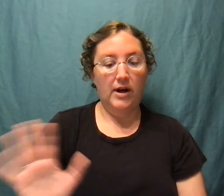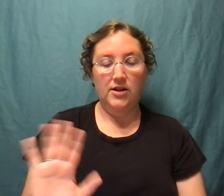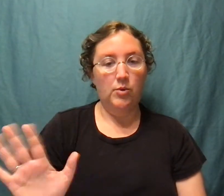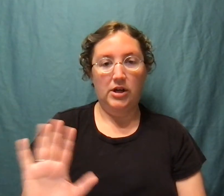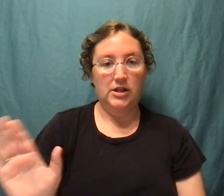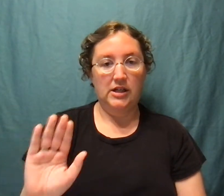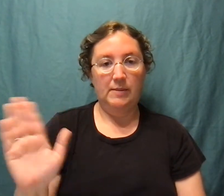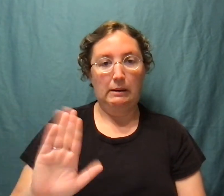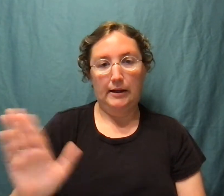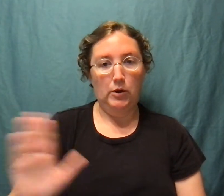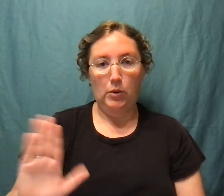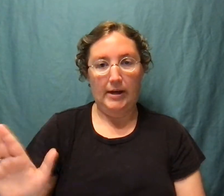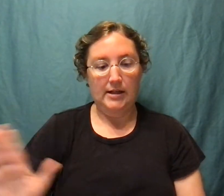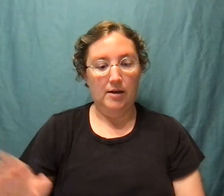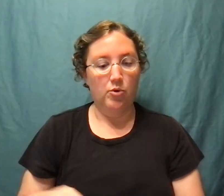what you just spelled, like you're erasing a board.